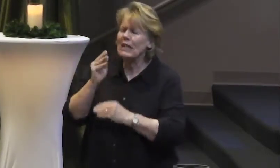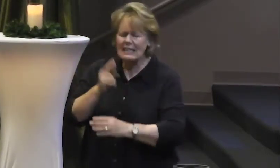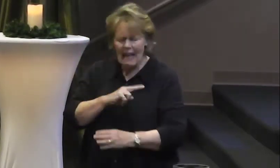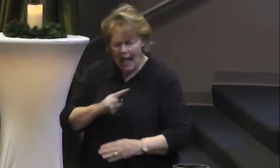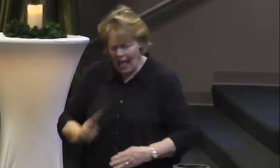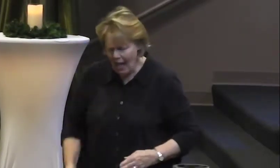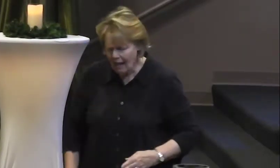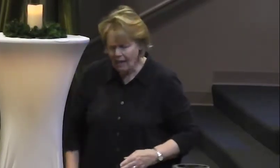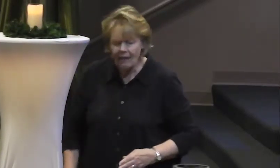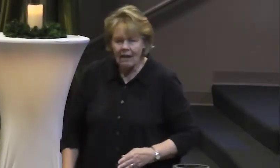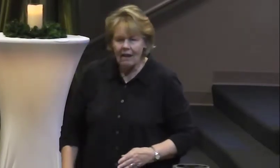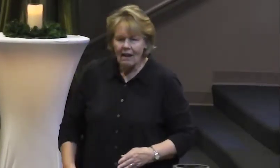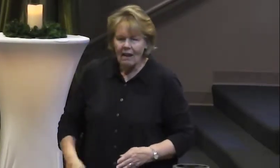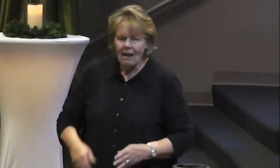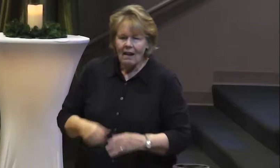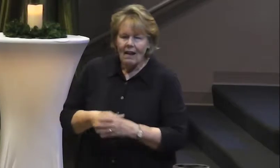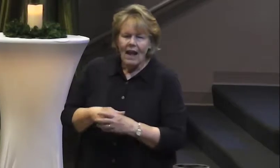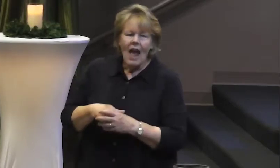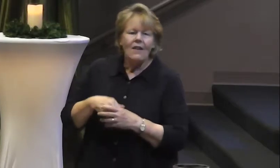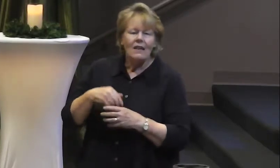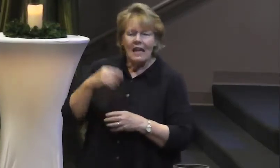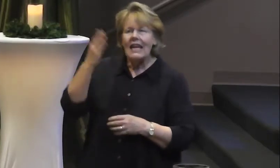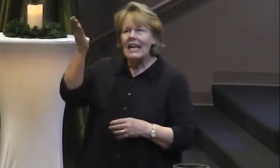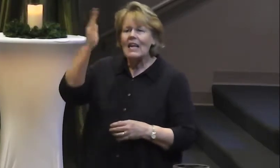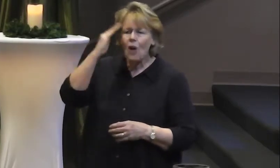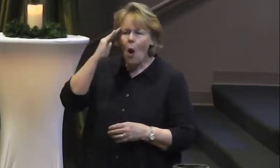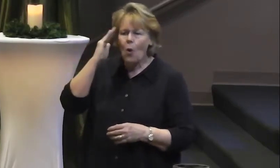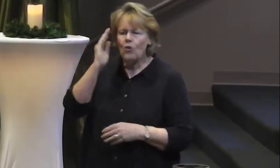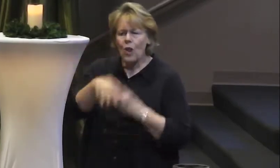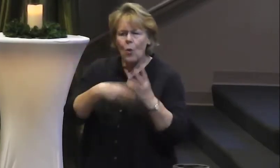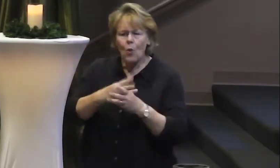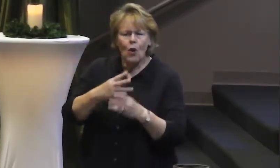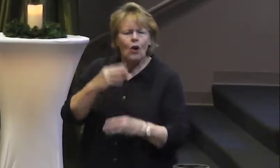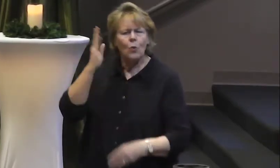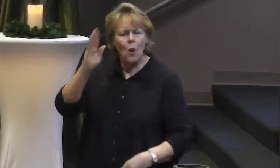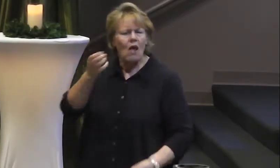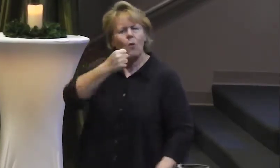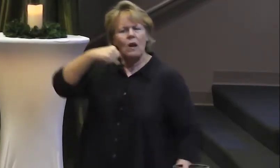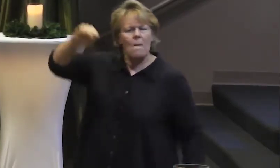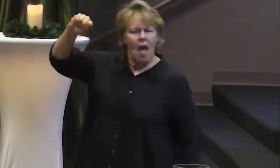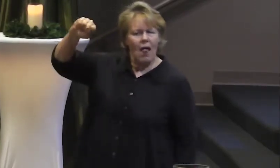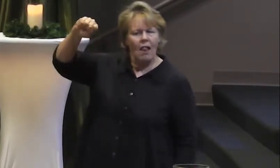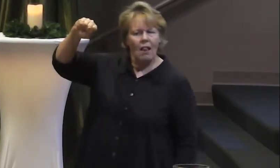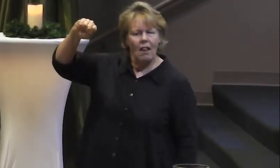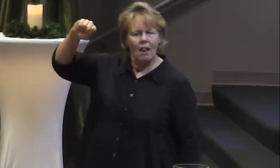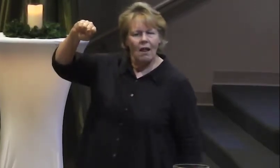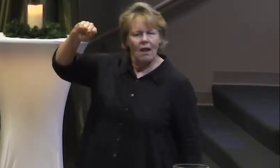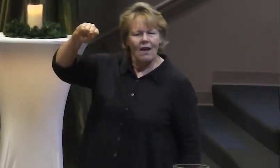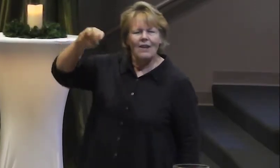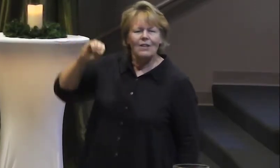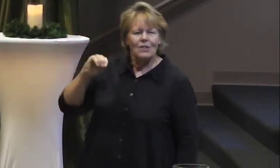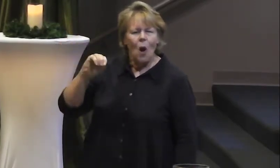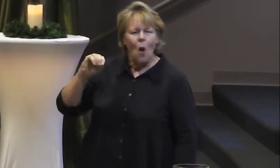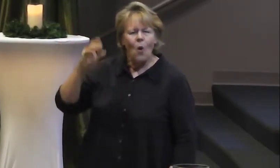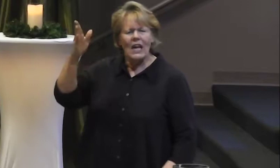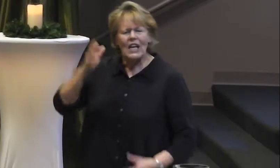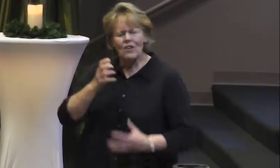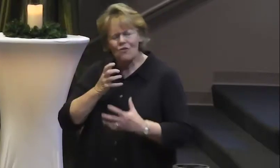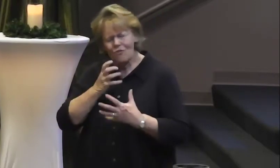will rebel against him. And then it gets, so it's a groaning for us, but then it's very much with us because